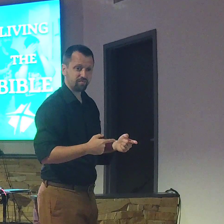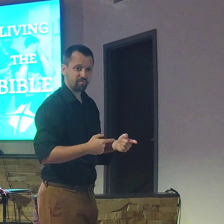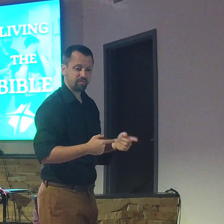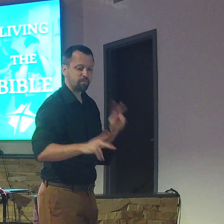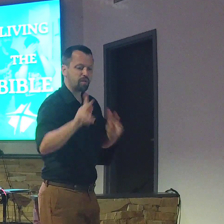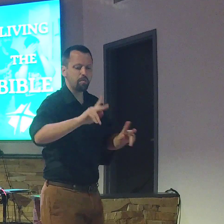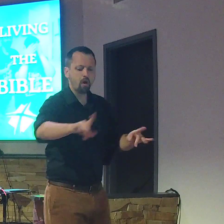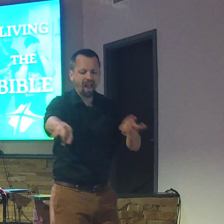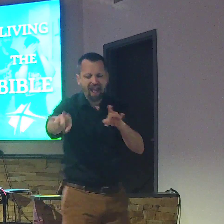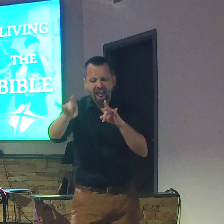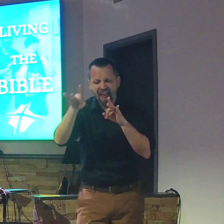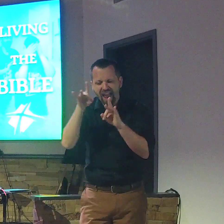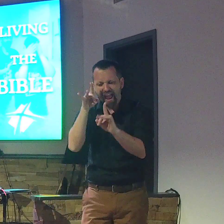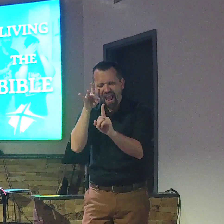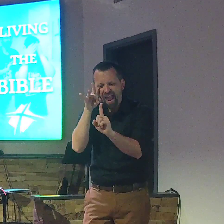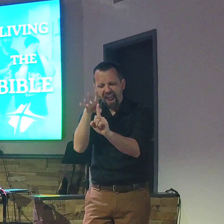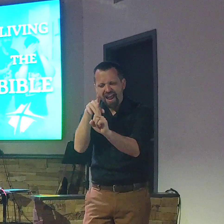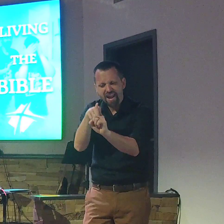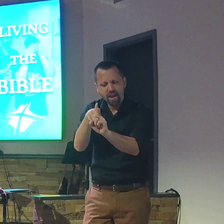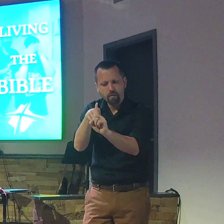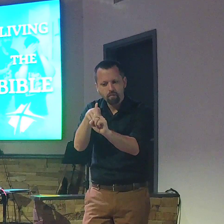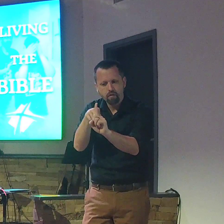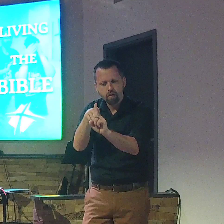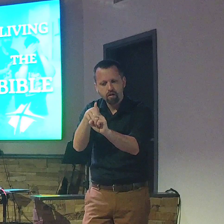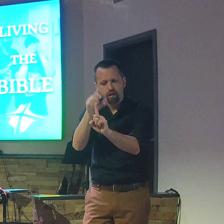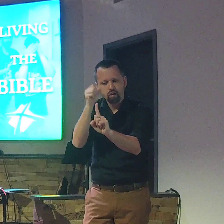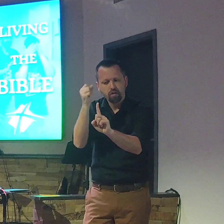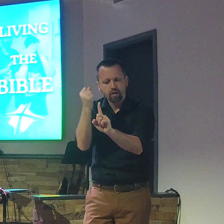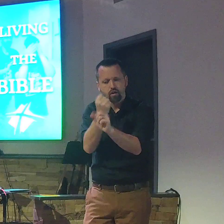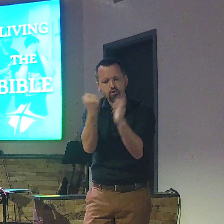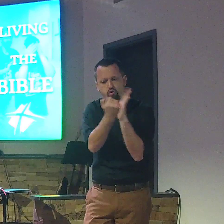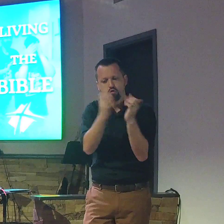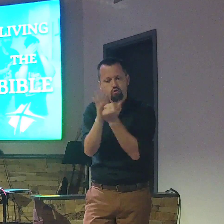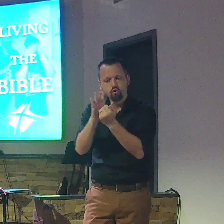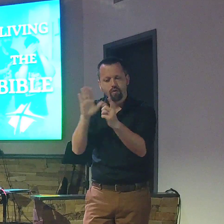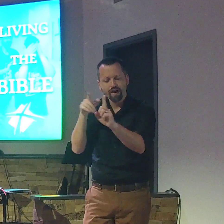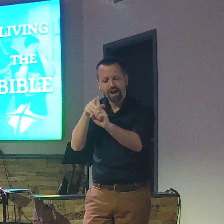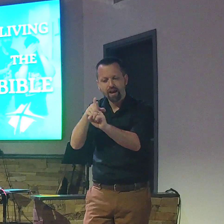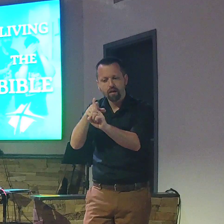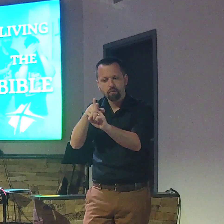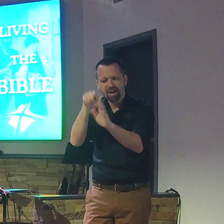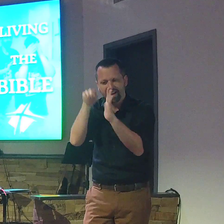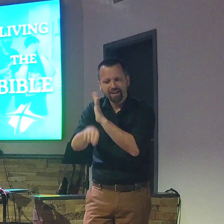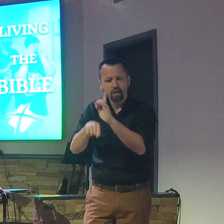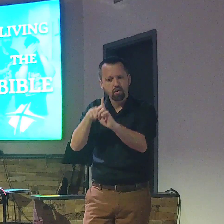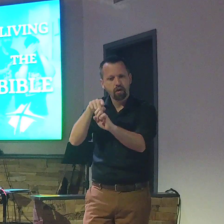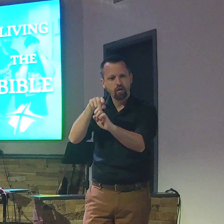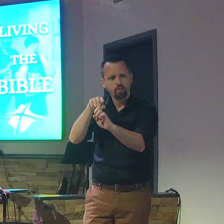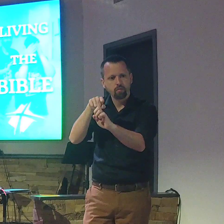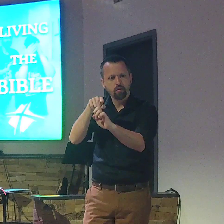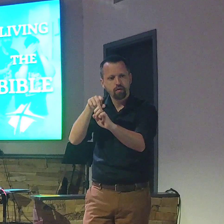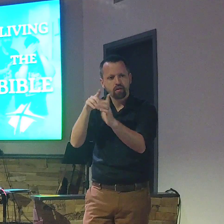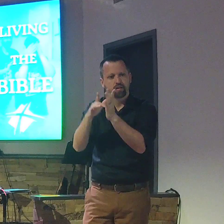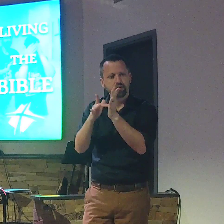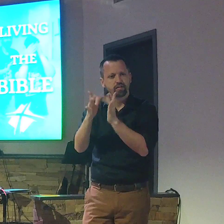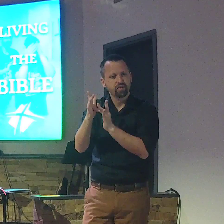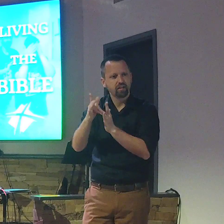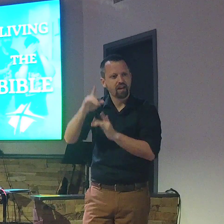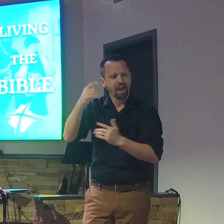be rejected, to be crucified, to be killed. That required humility,